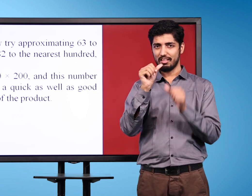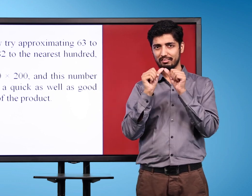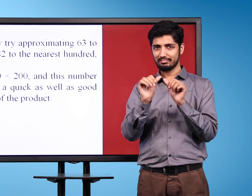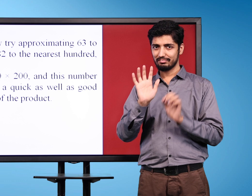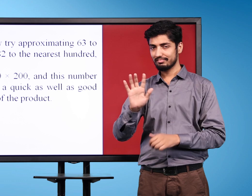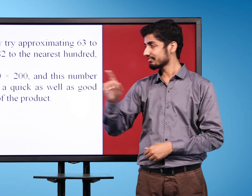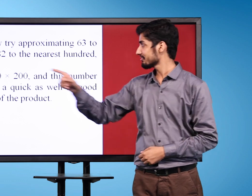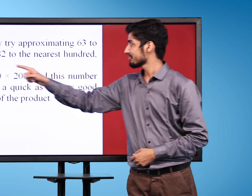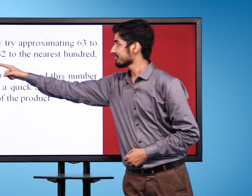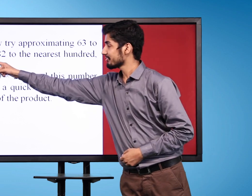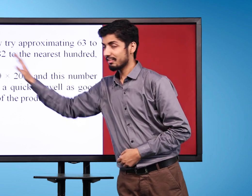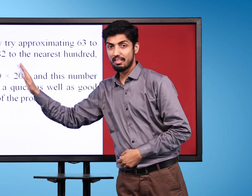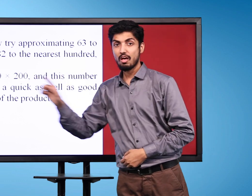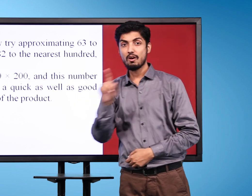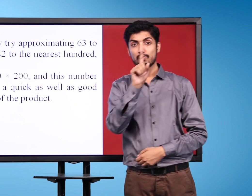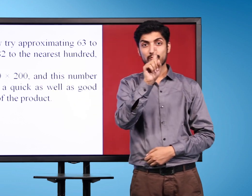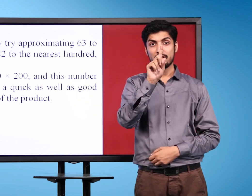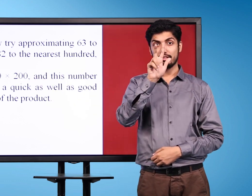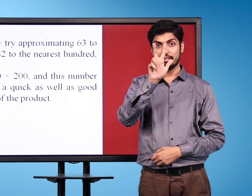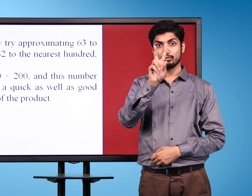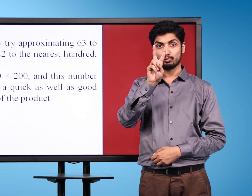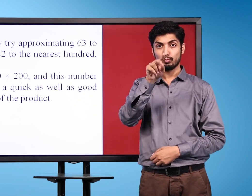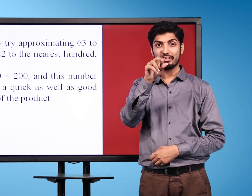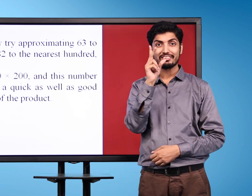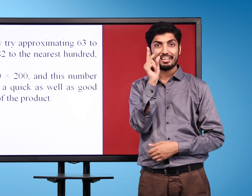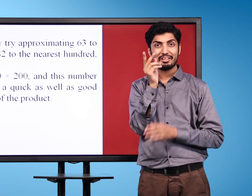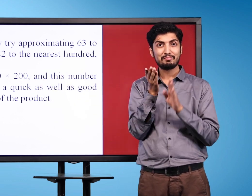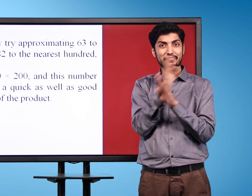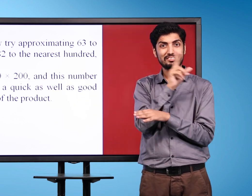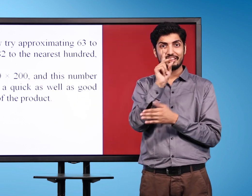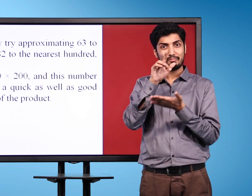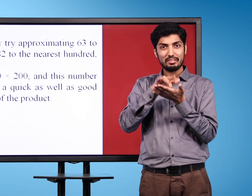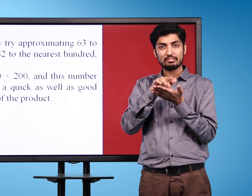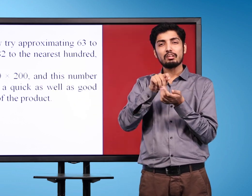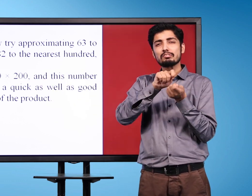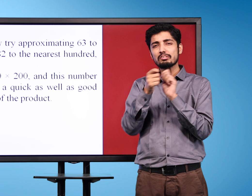and 182 to the nearest hundred, that is 200,